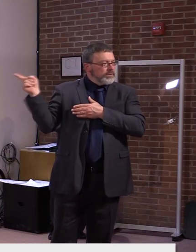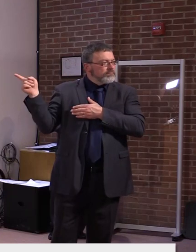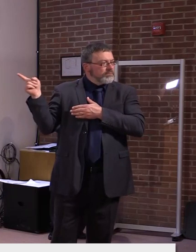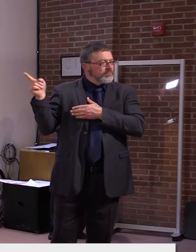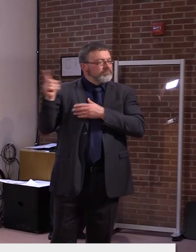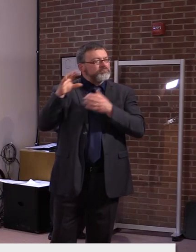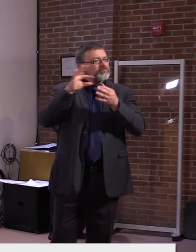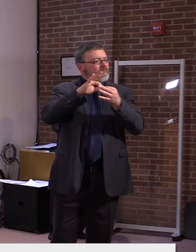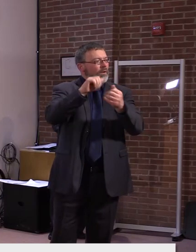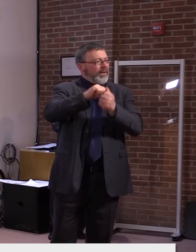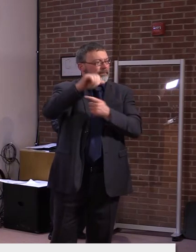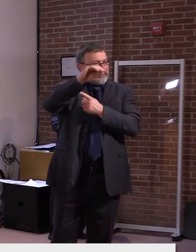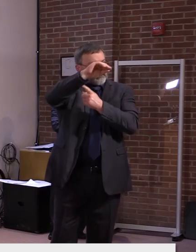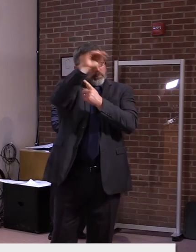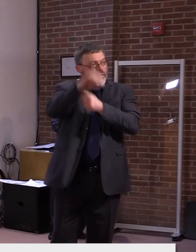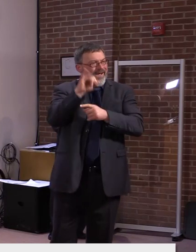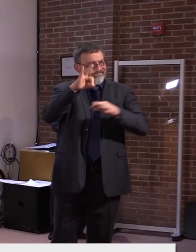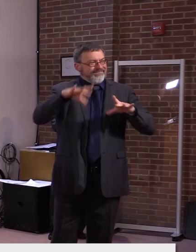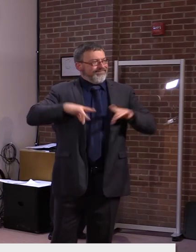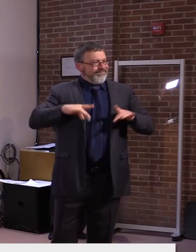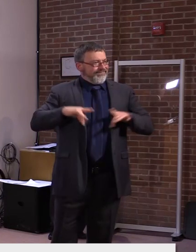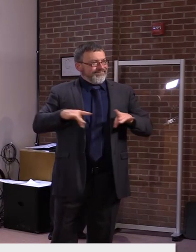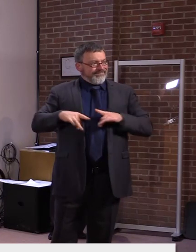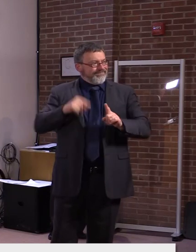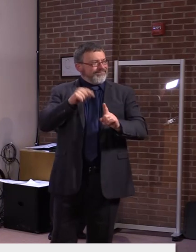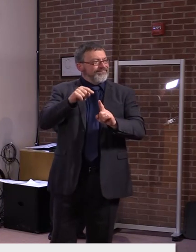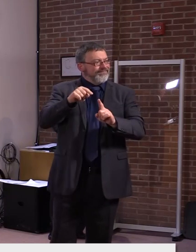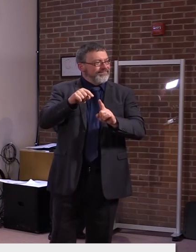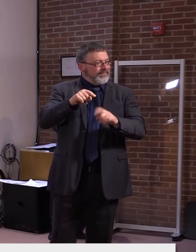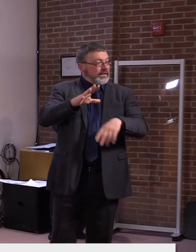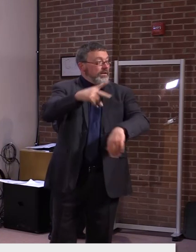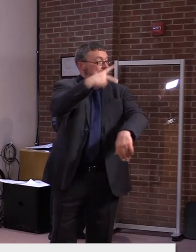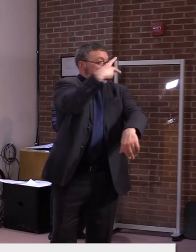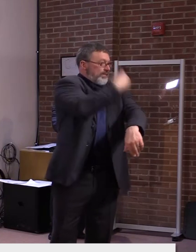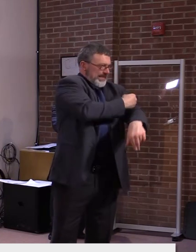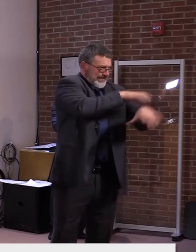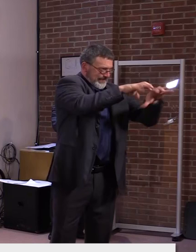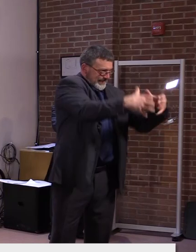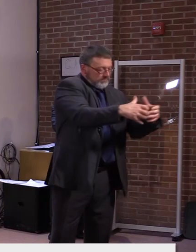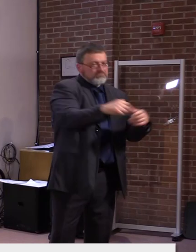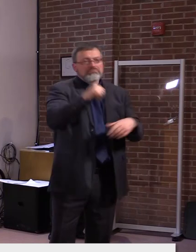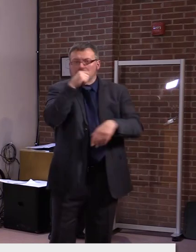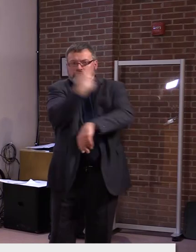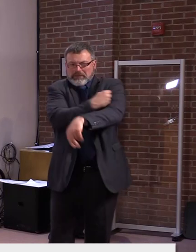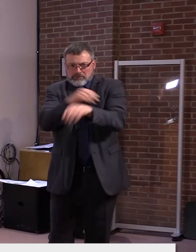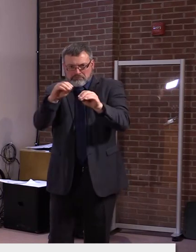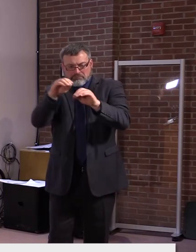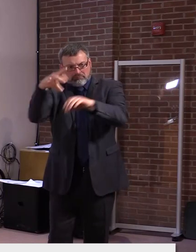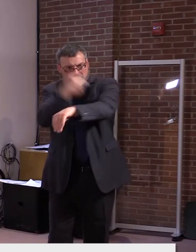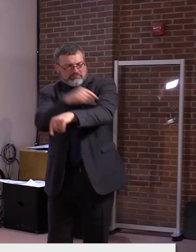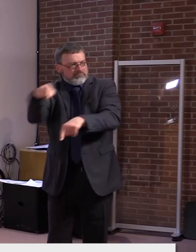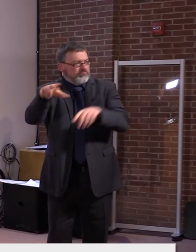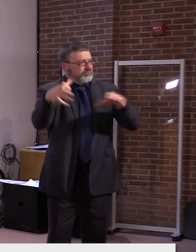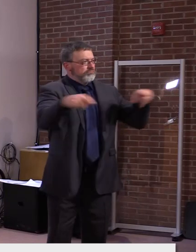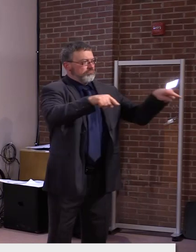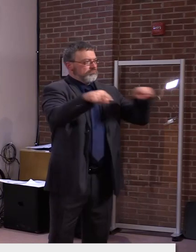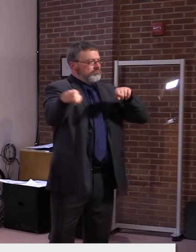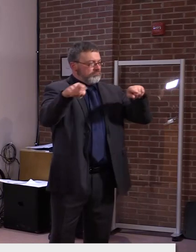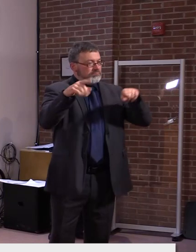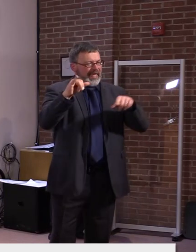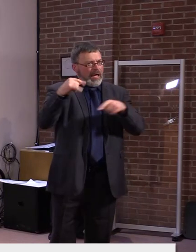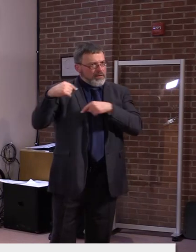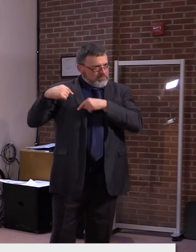cases split between vaccinated and unvaccinated, and I believe it was only for the month of July. I was just curious, do you